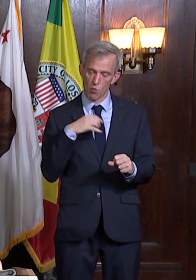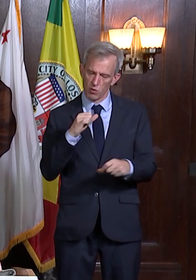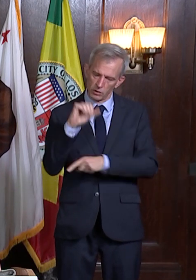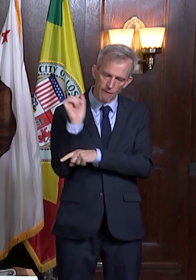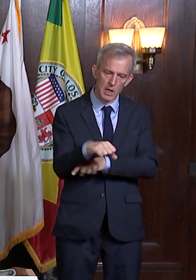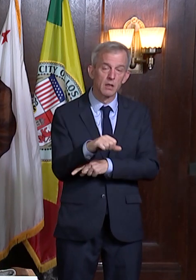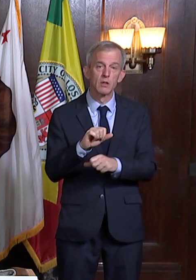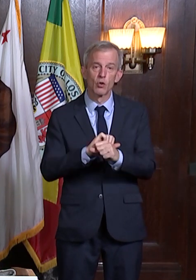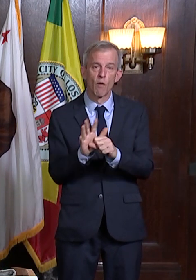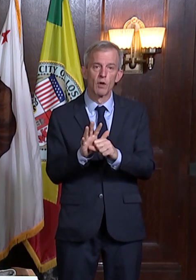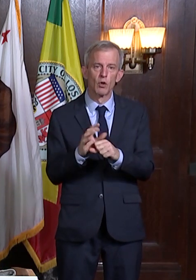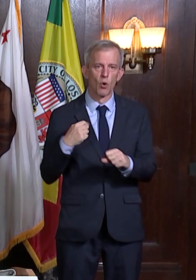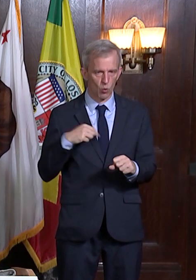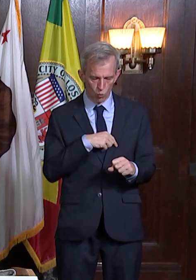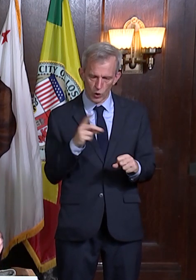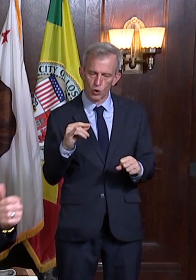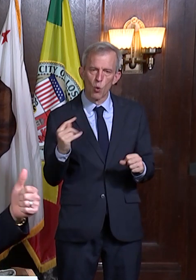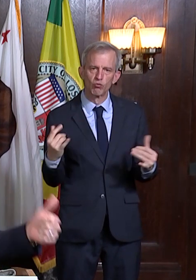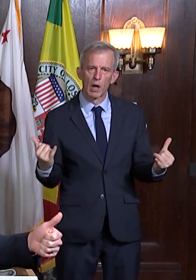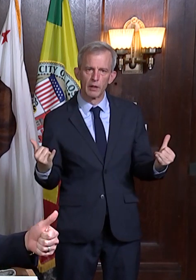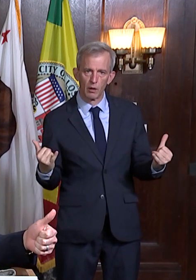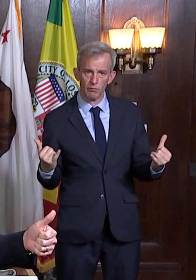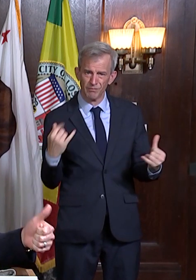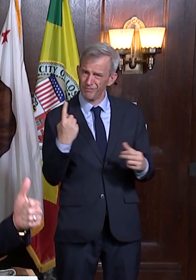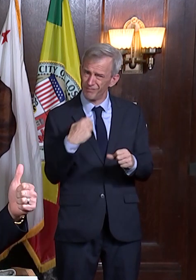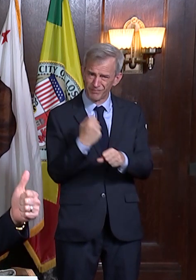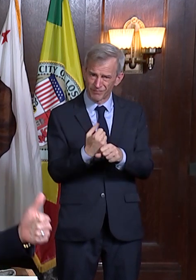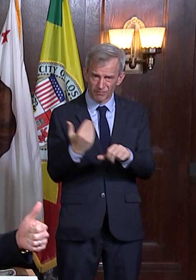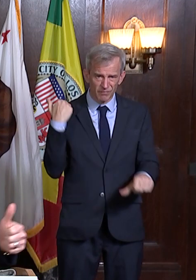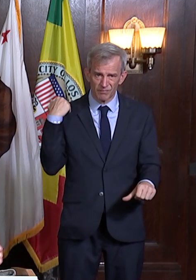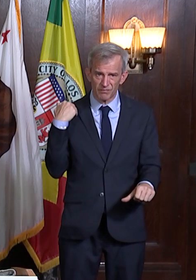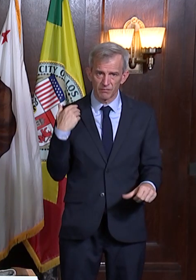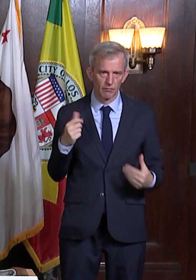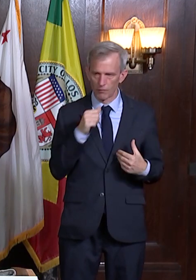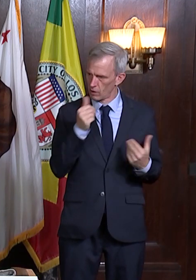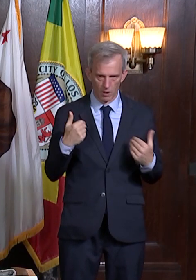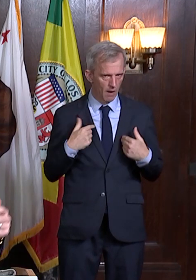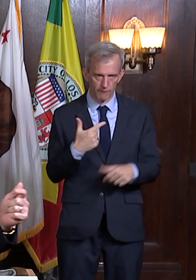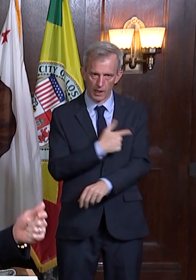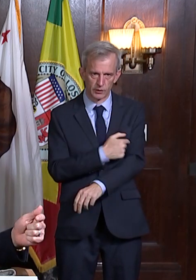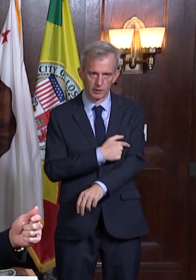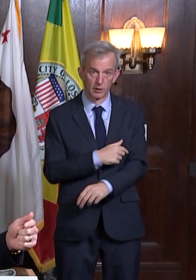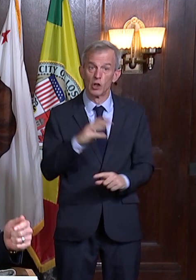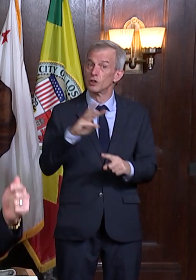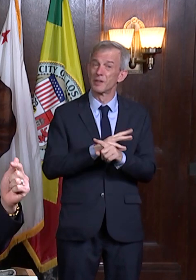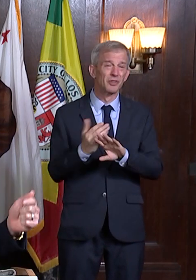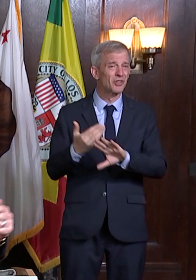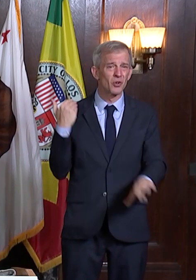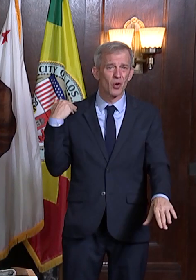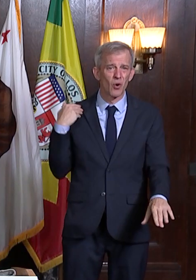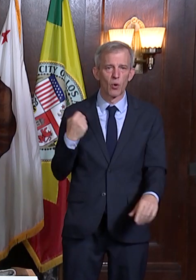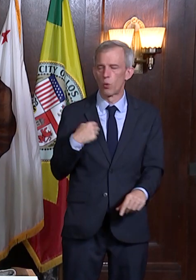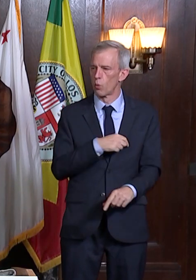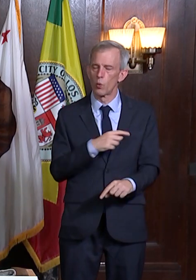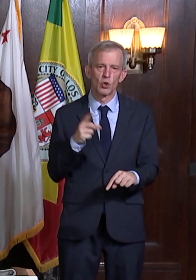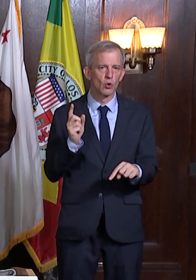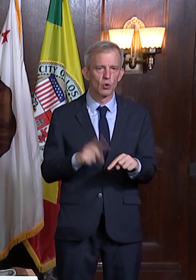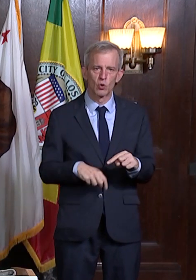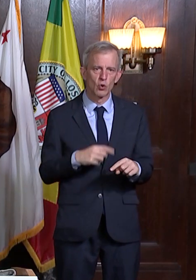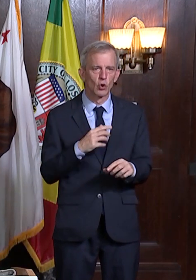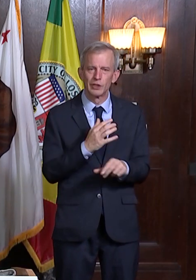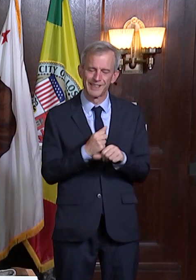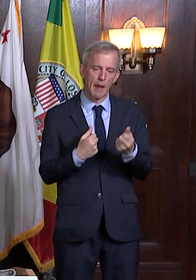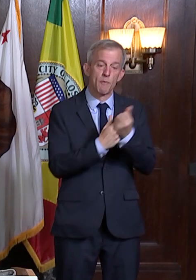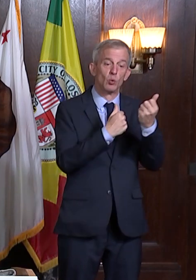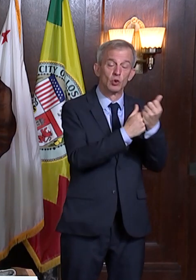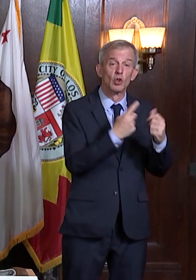can do this right now. A year ago, we didn't have vaccines. 6 months ago, we couldn't get boosters. A